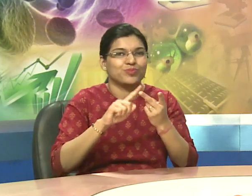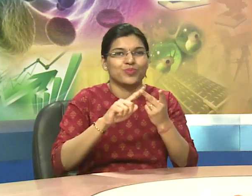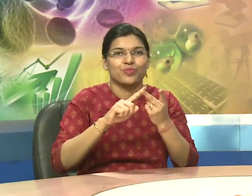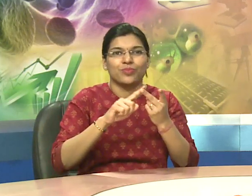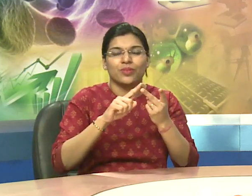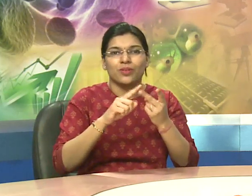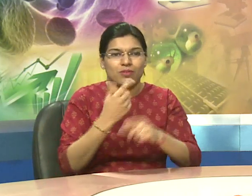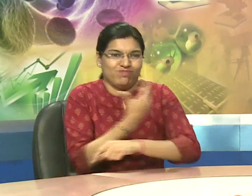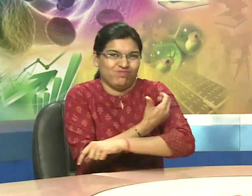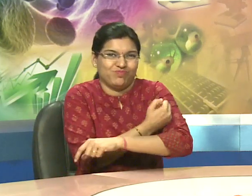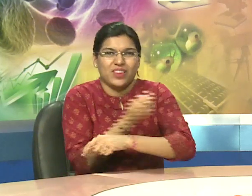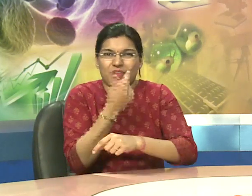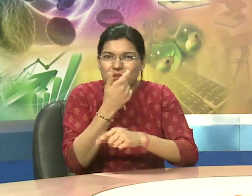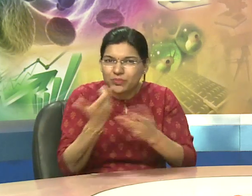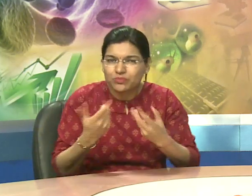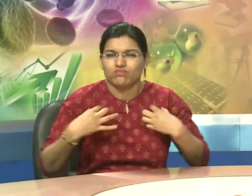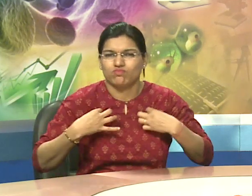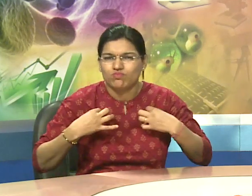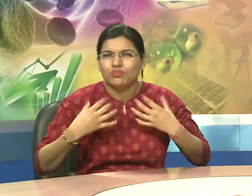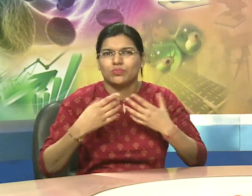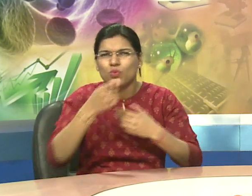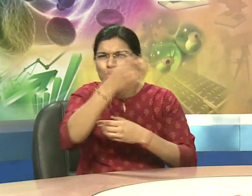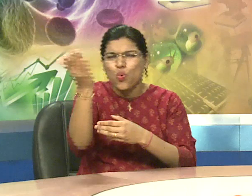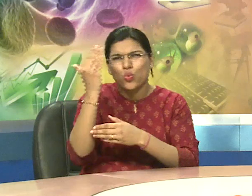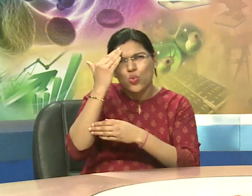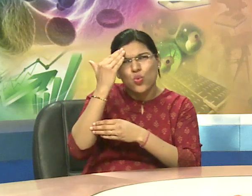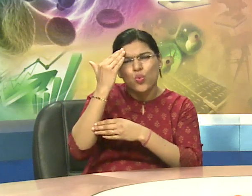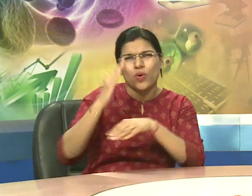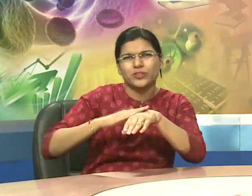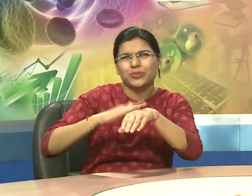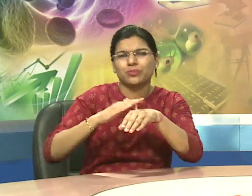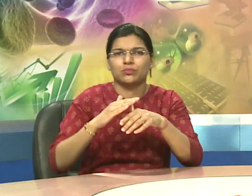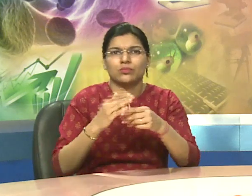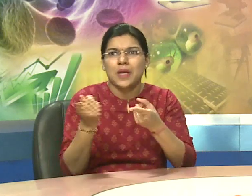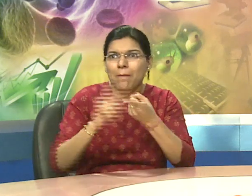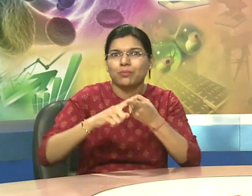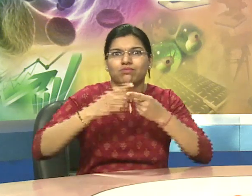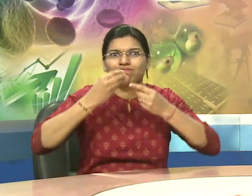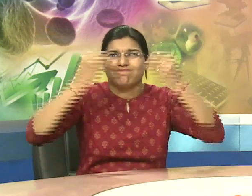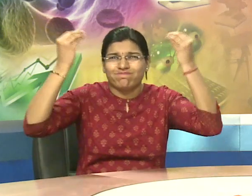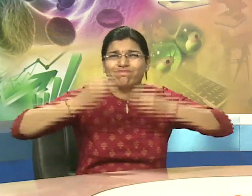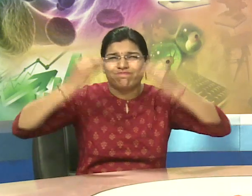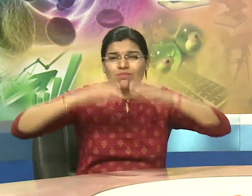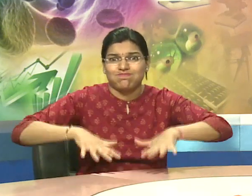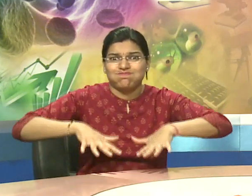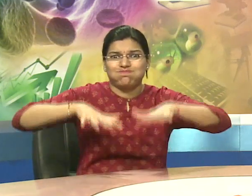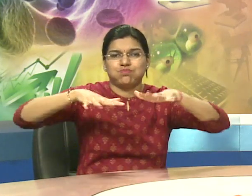providing food, medicines, clothes. As you all experienced, if there is a